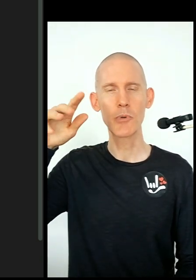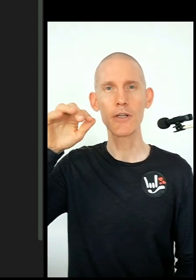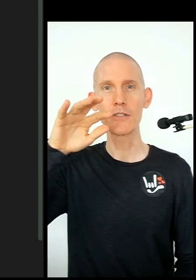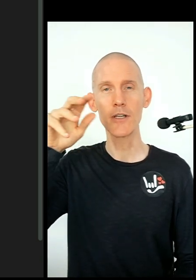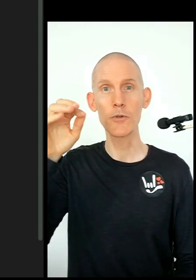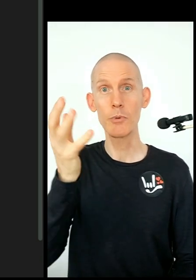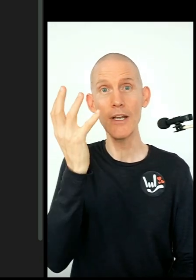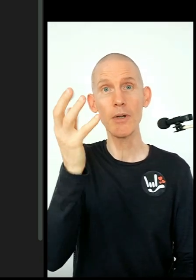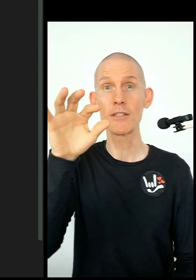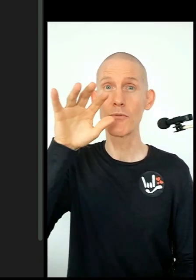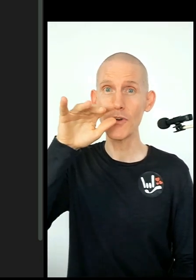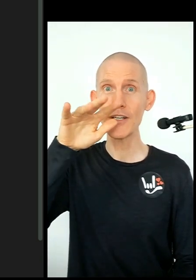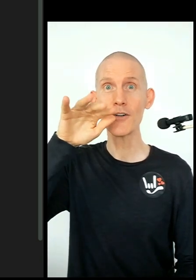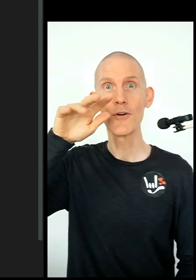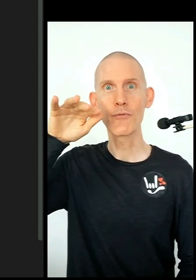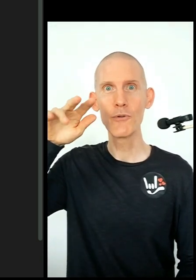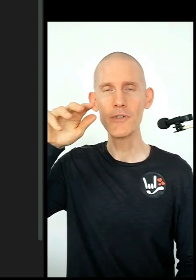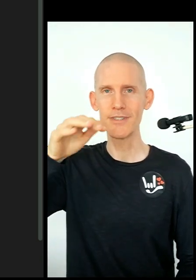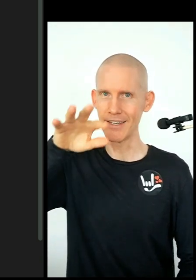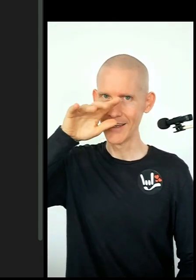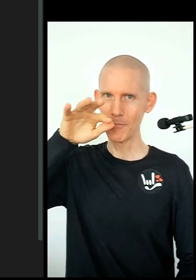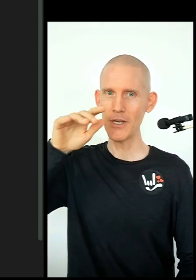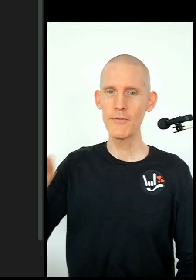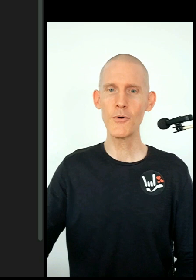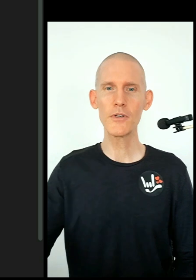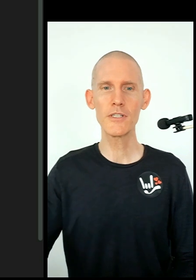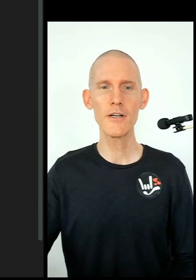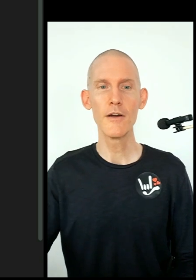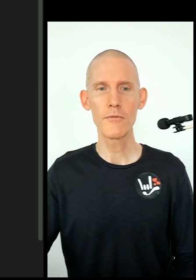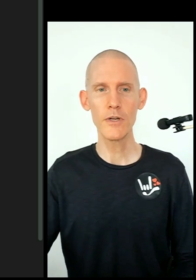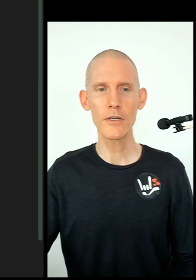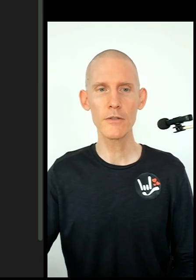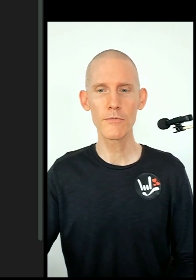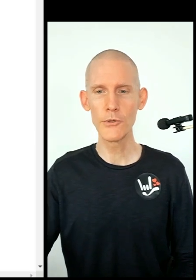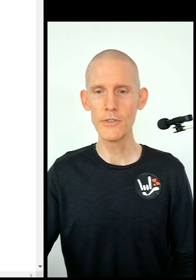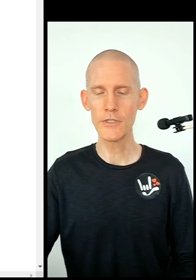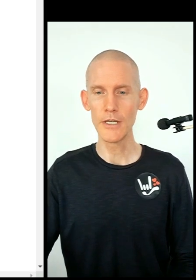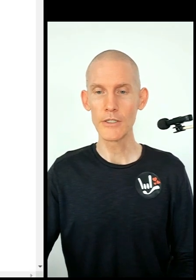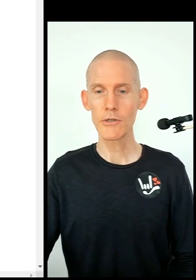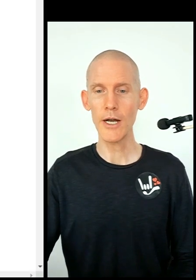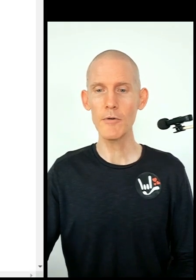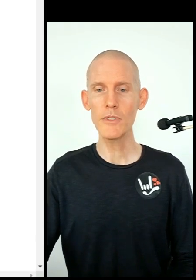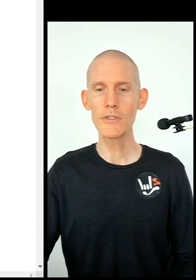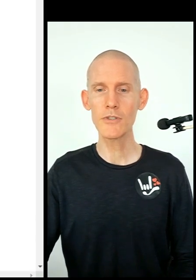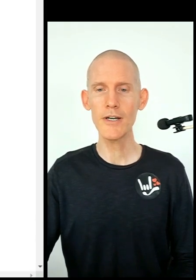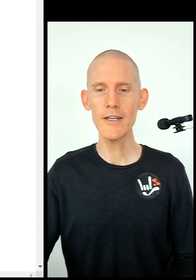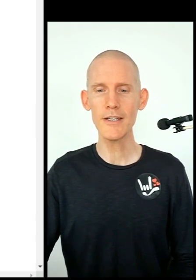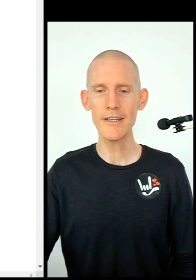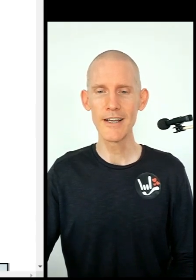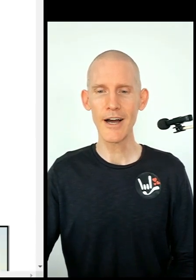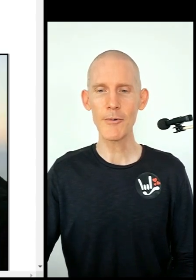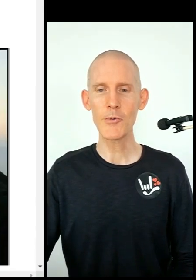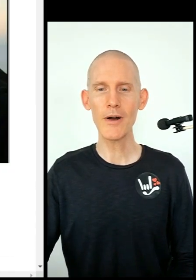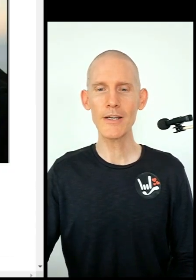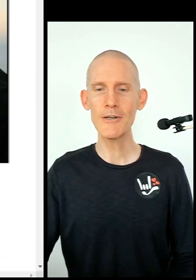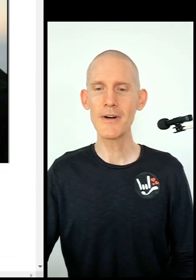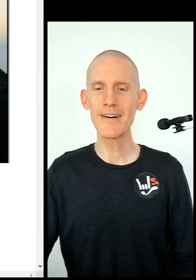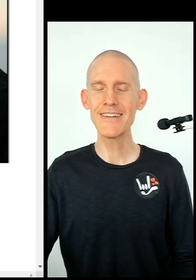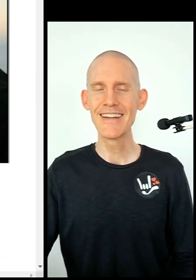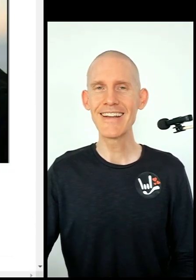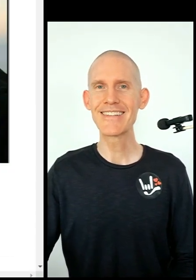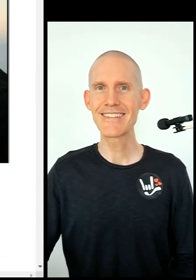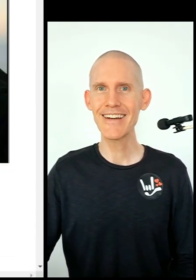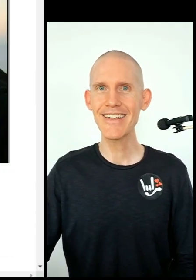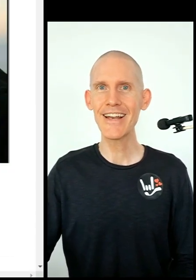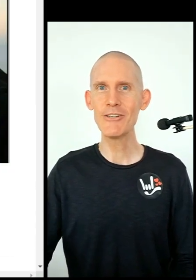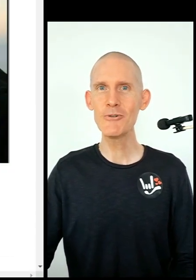quite finger spelling, it's numbers, but anyway, it's finger fluency. Big focus here, finger fluency. So I will be signing, I'll be walking